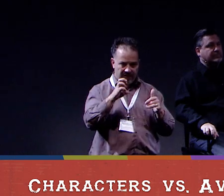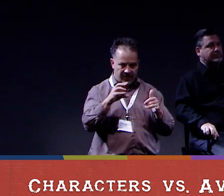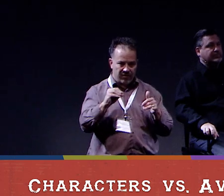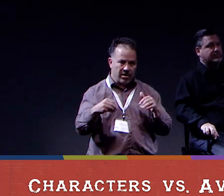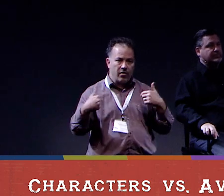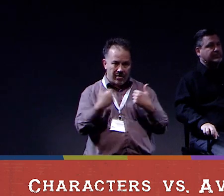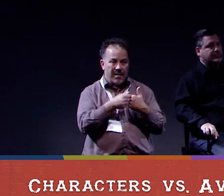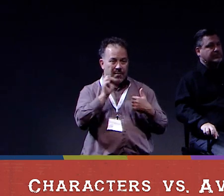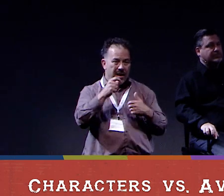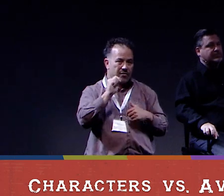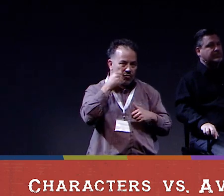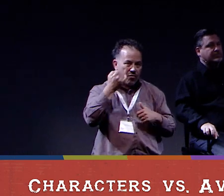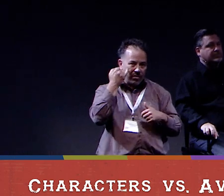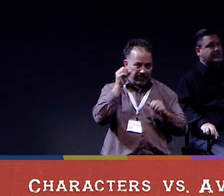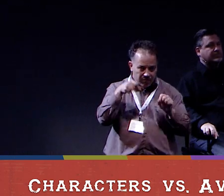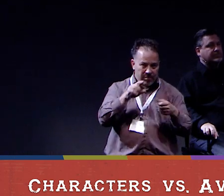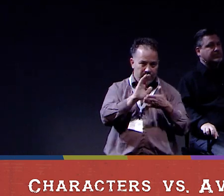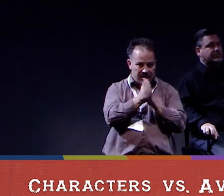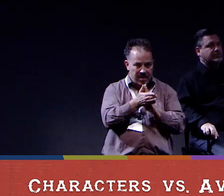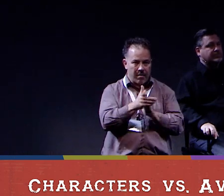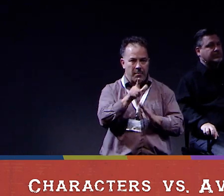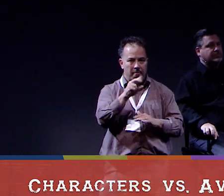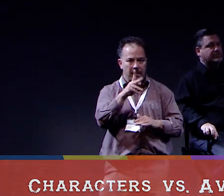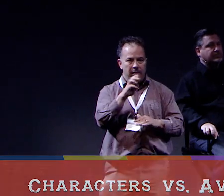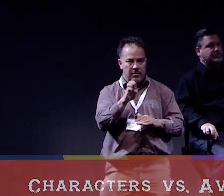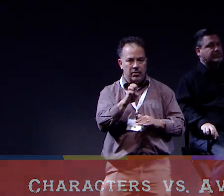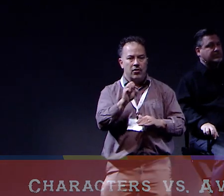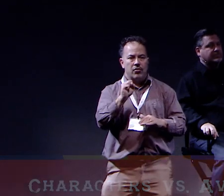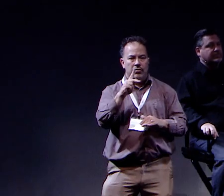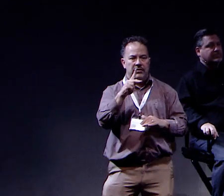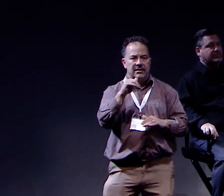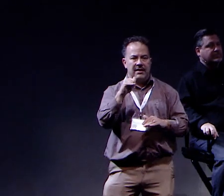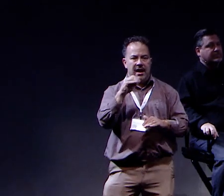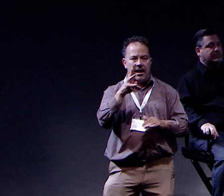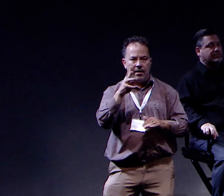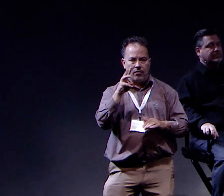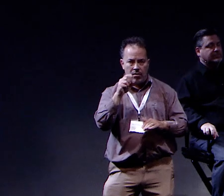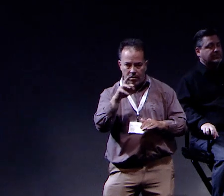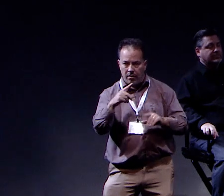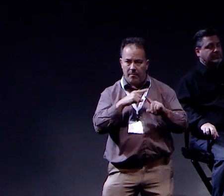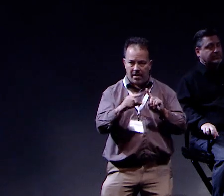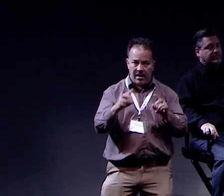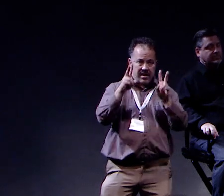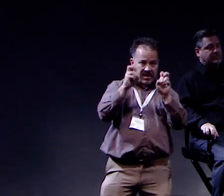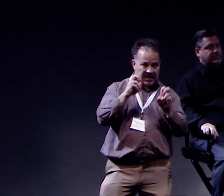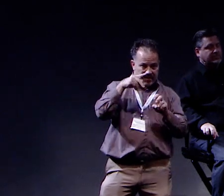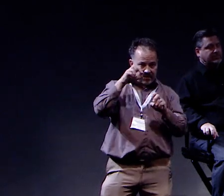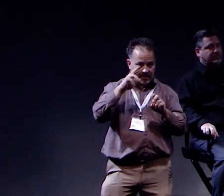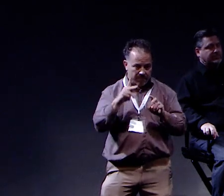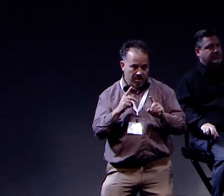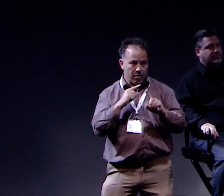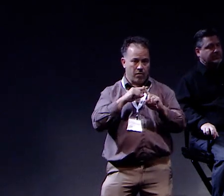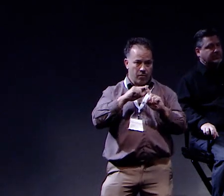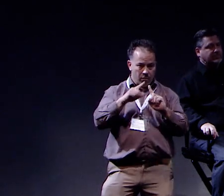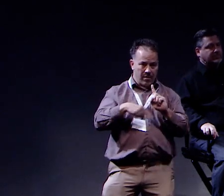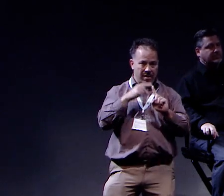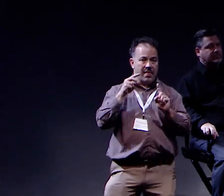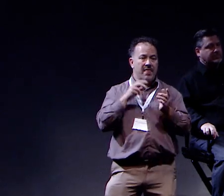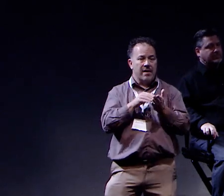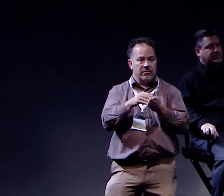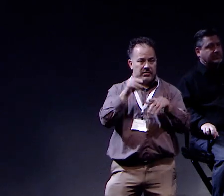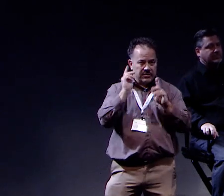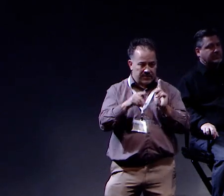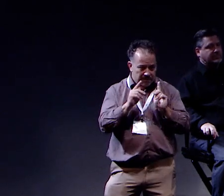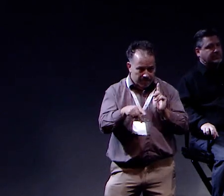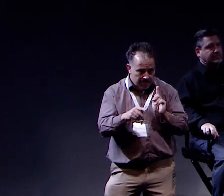cool if you can be Luke Skywalker. That's awesome. But in a theme park setting, when thousands of people are coming at the same time, they